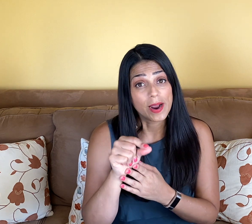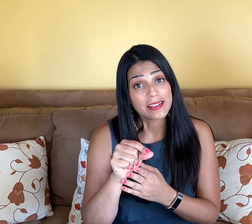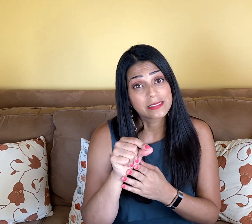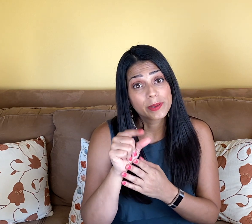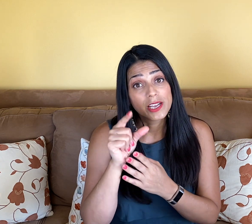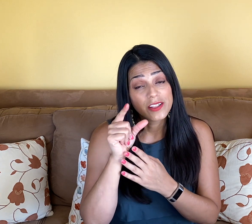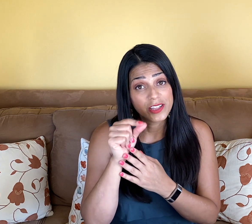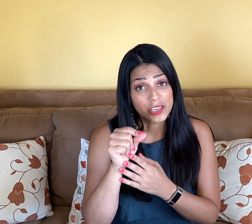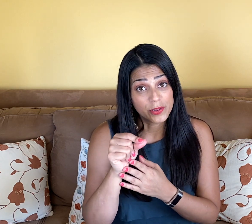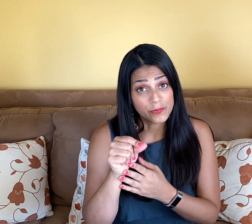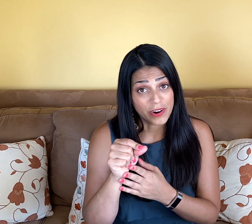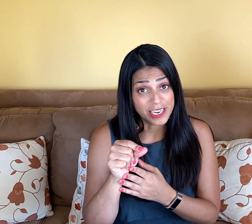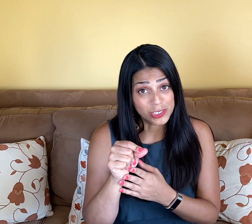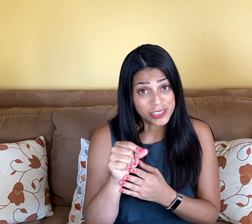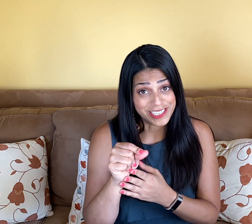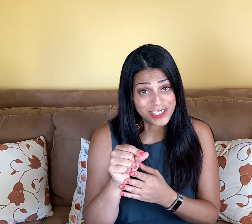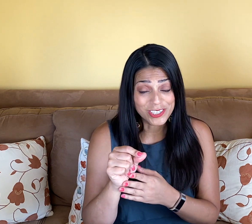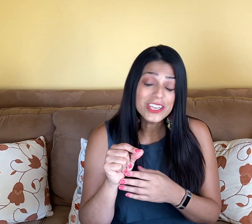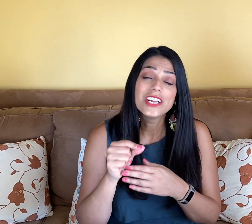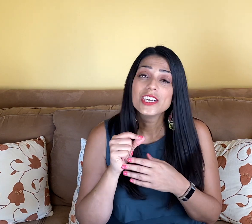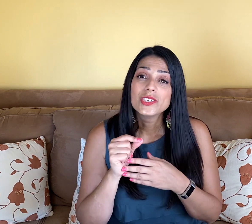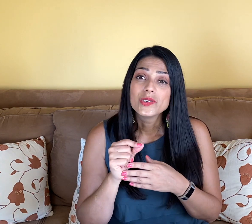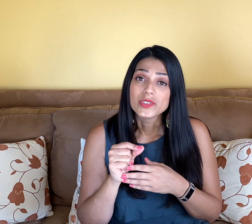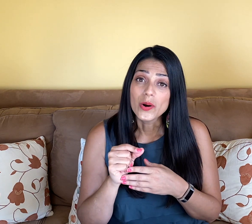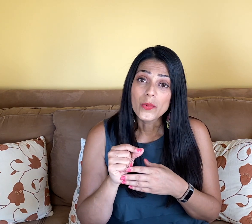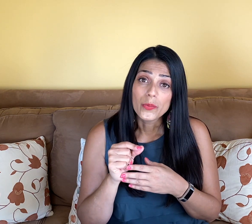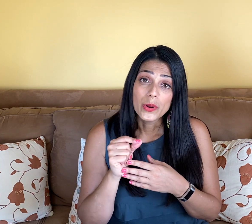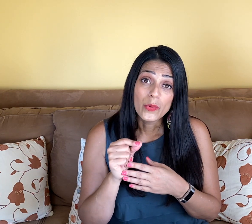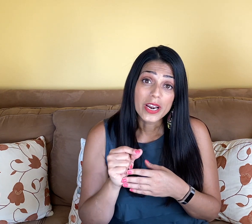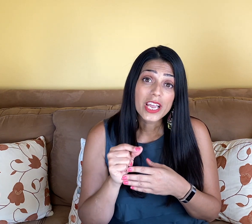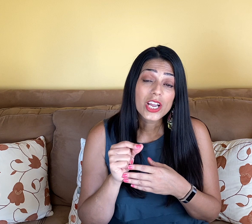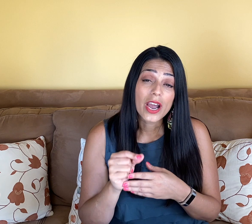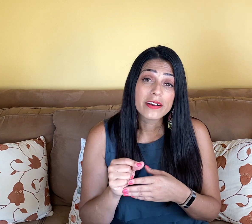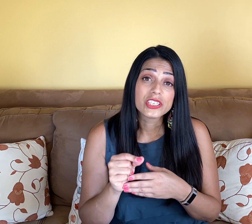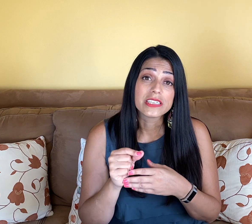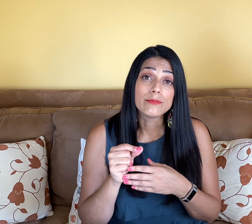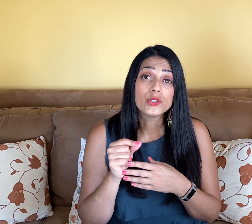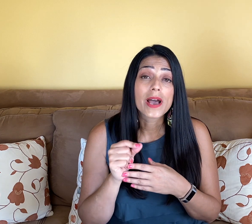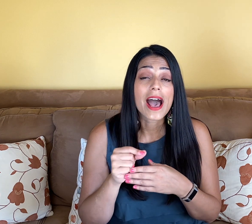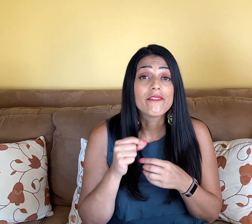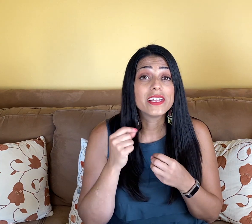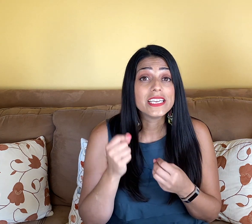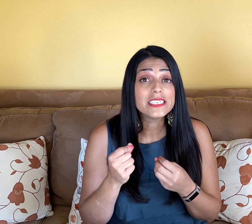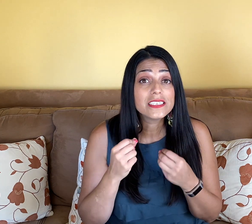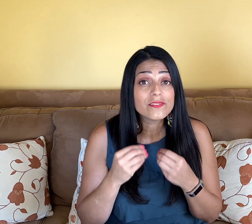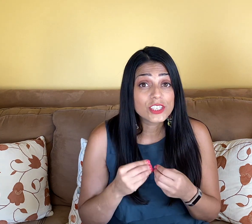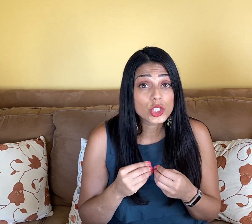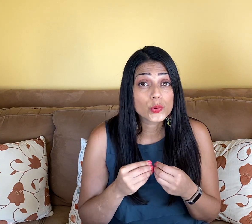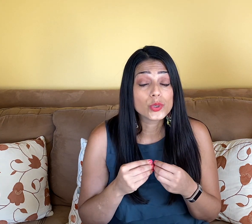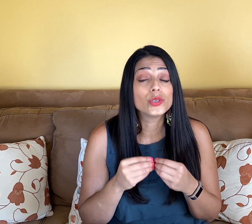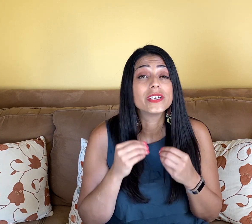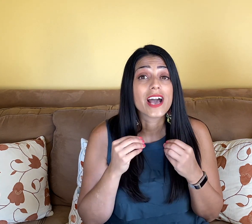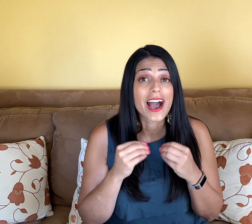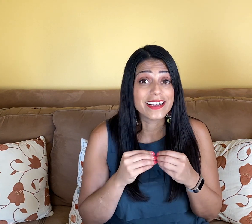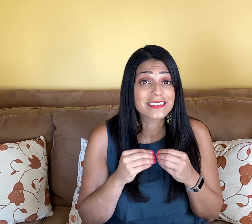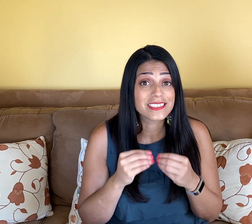grasp the writing utensil. So we want to encourage them to have individual,